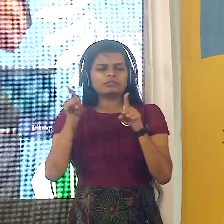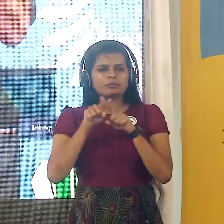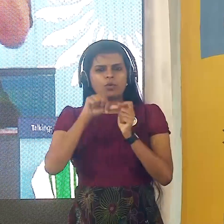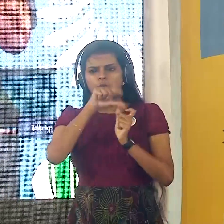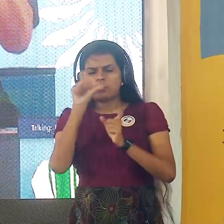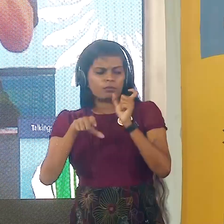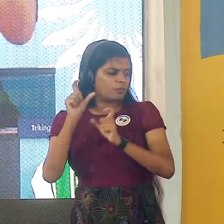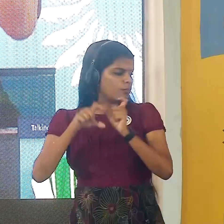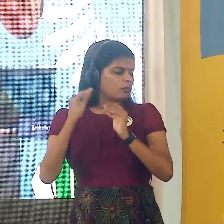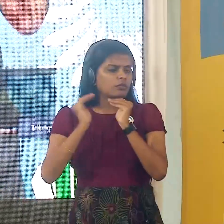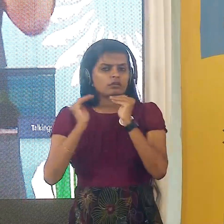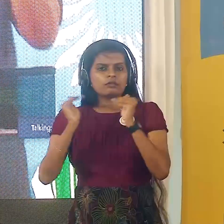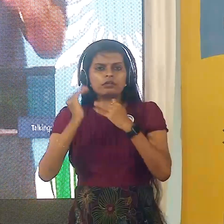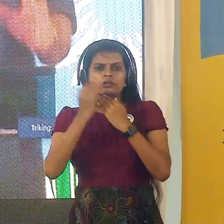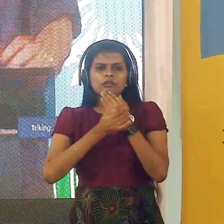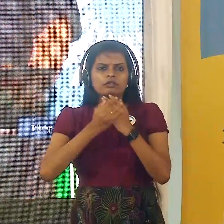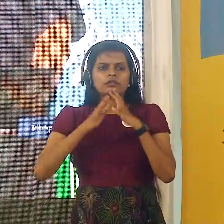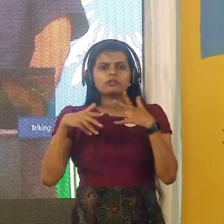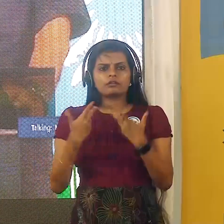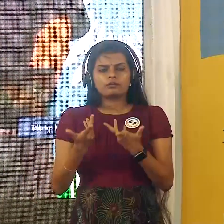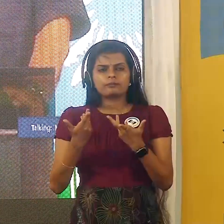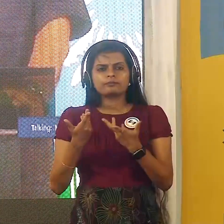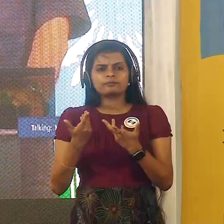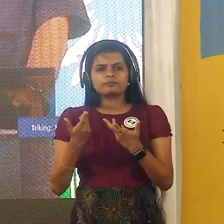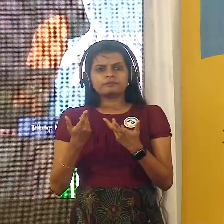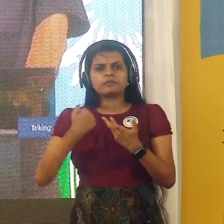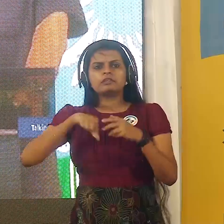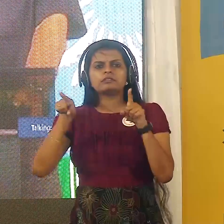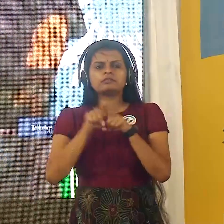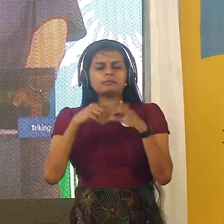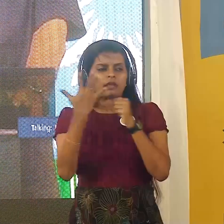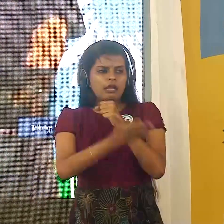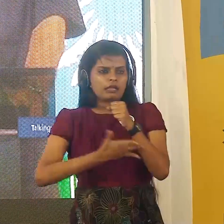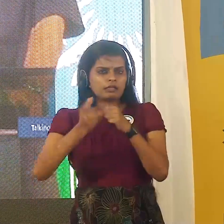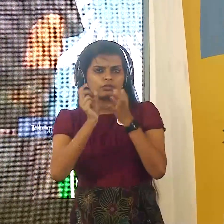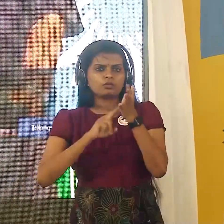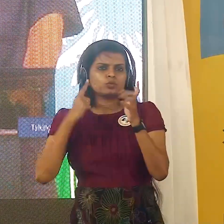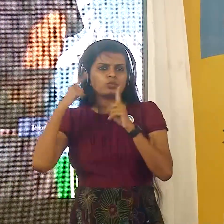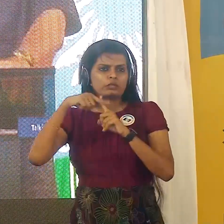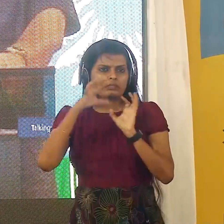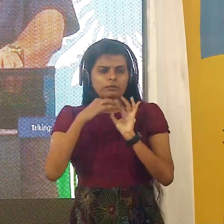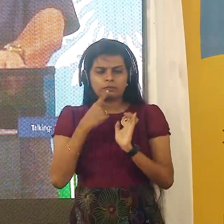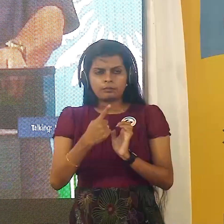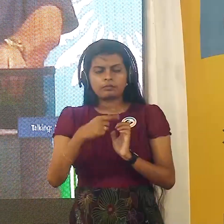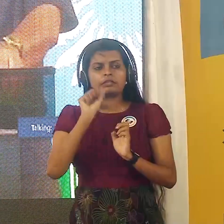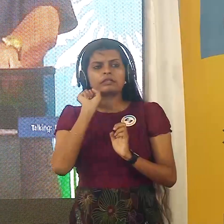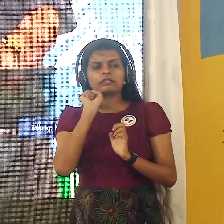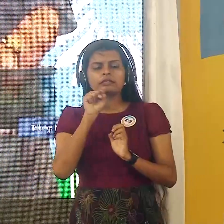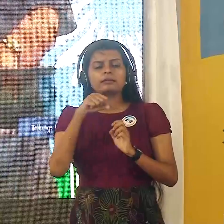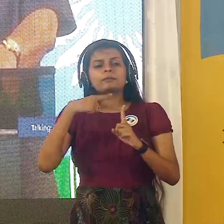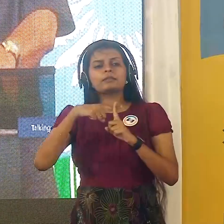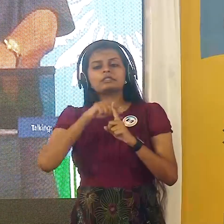of looking at homesteads as agricultural units and seeing them as sources